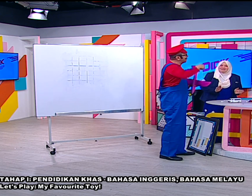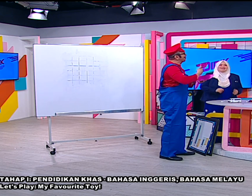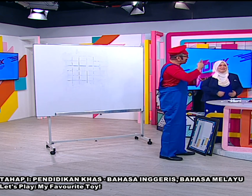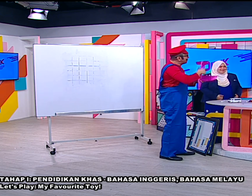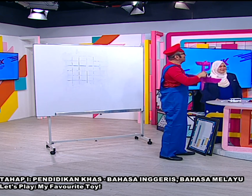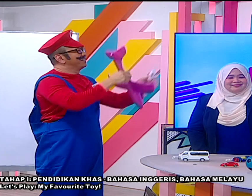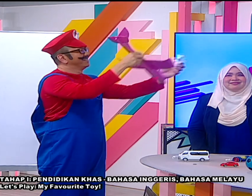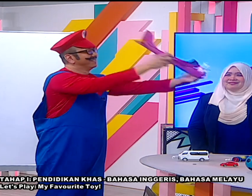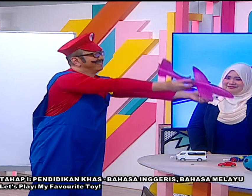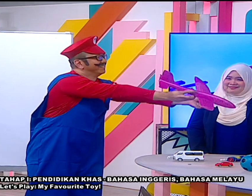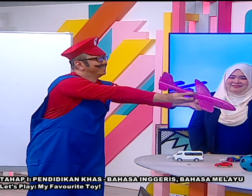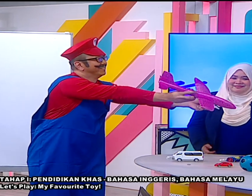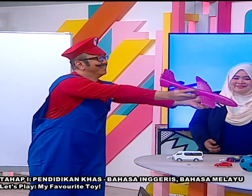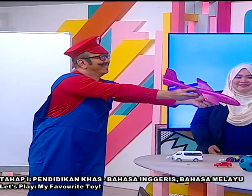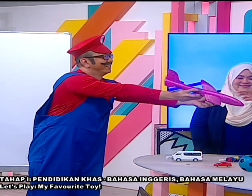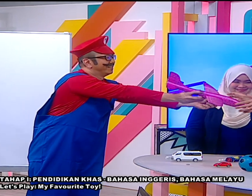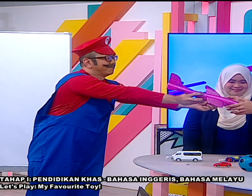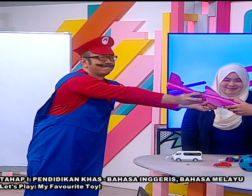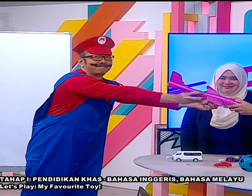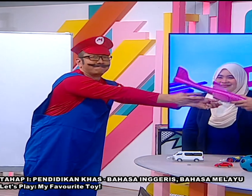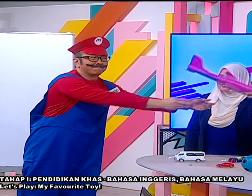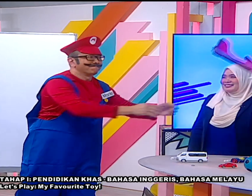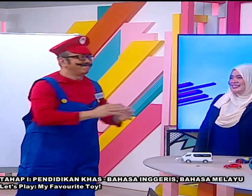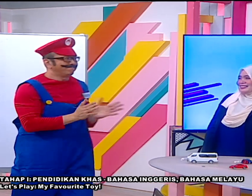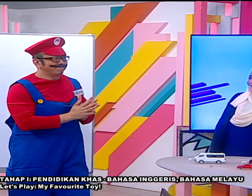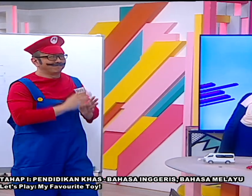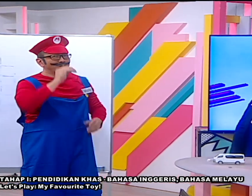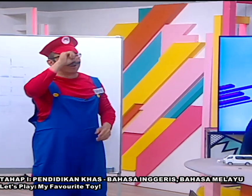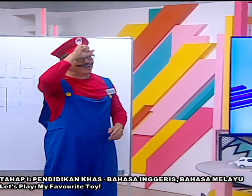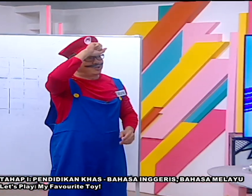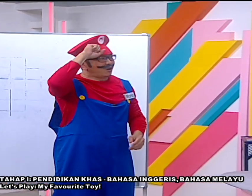Sean, can you help me? Oh, yes.